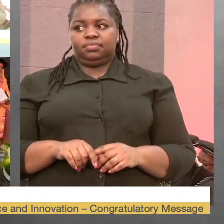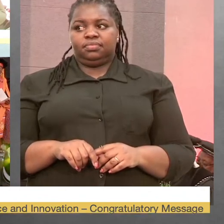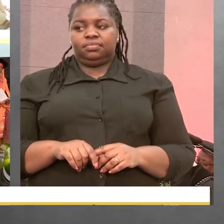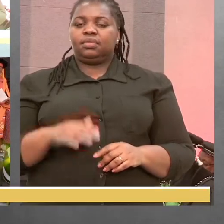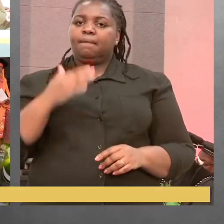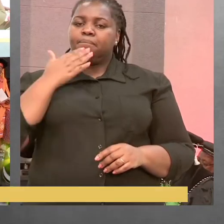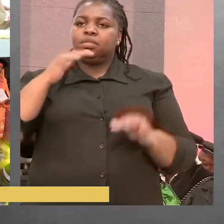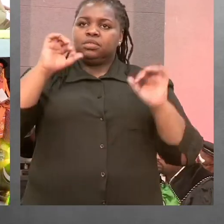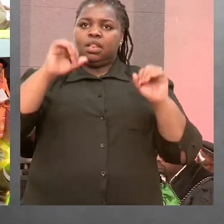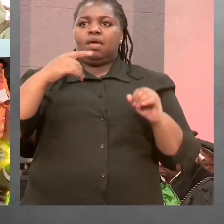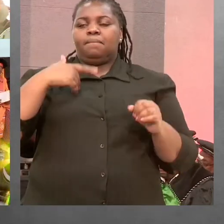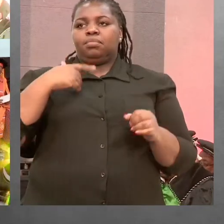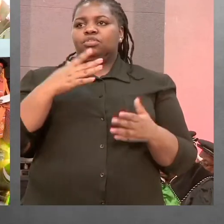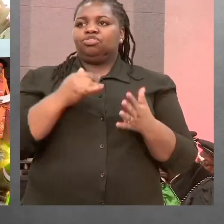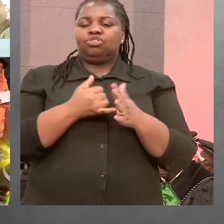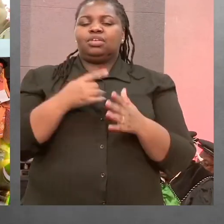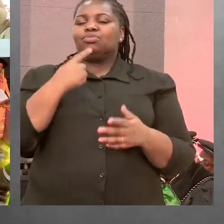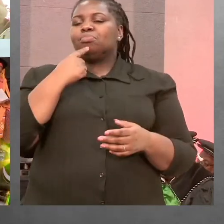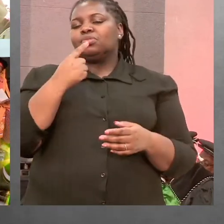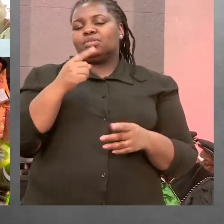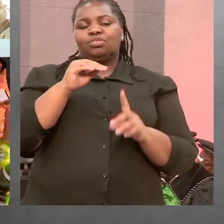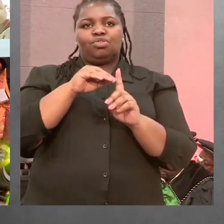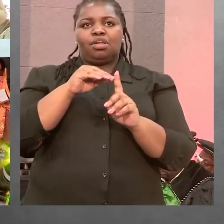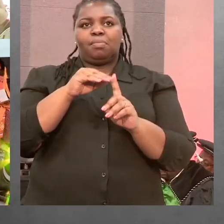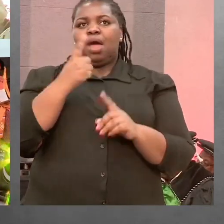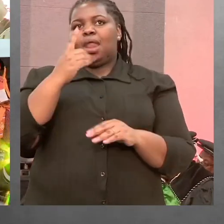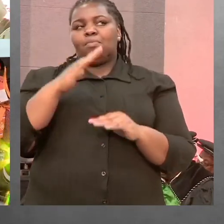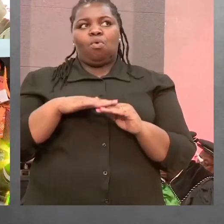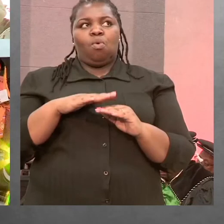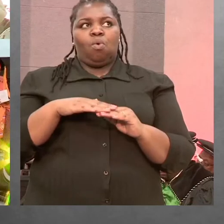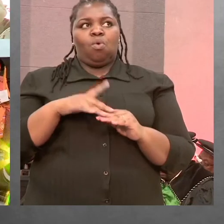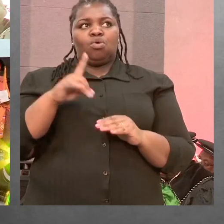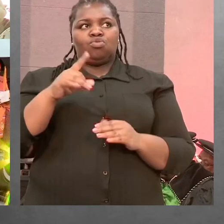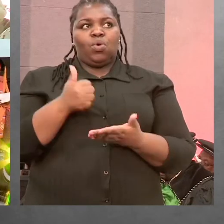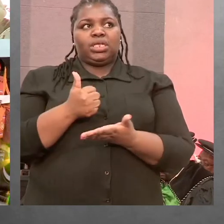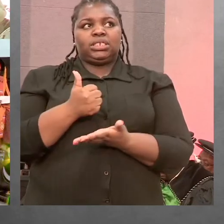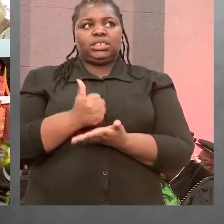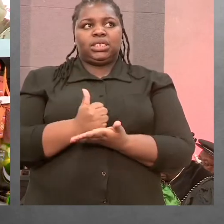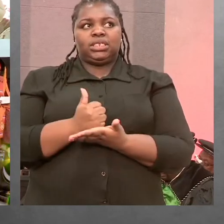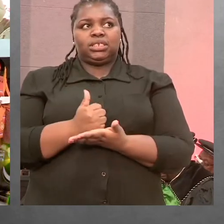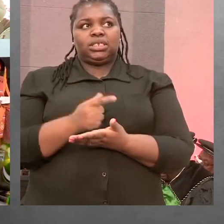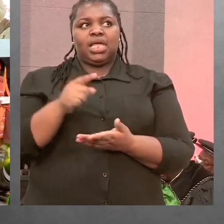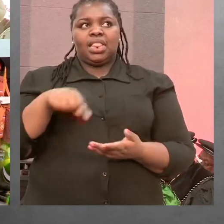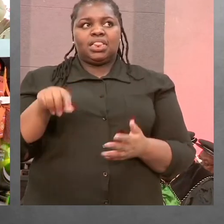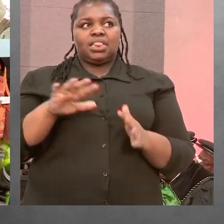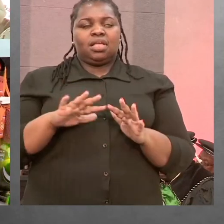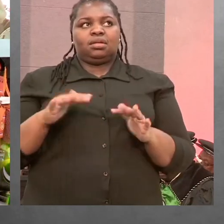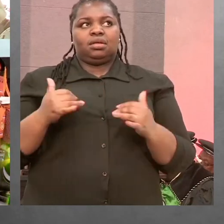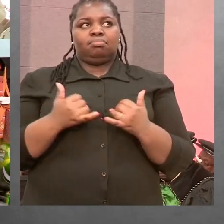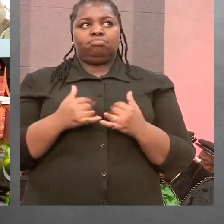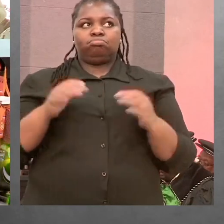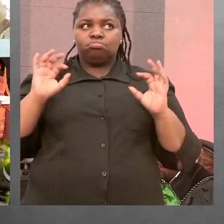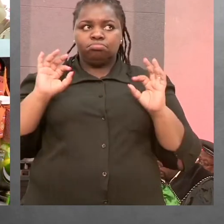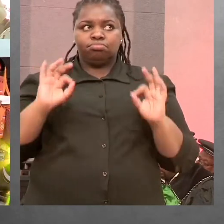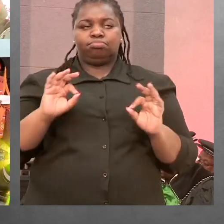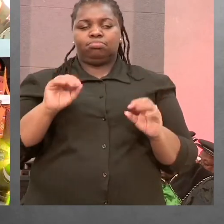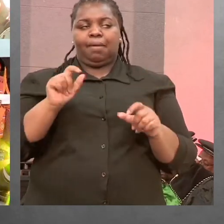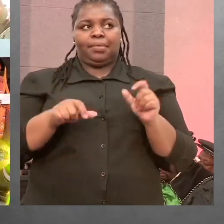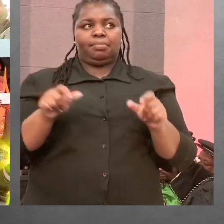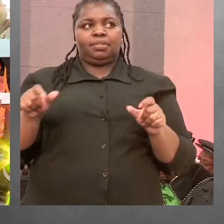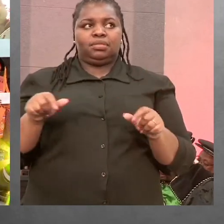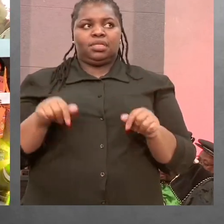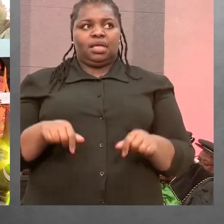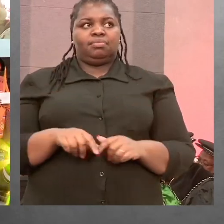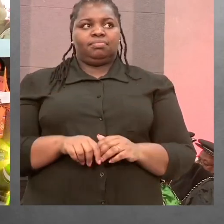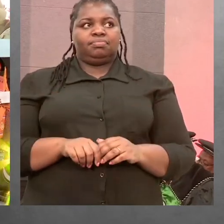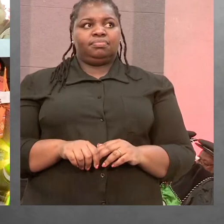Please allow me just to mention them, just to remind you one more time that you sit in the company of very great people here.